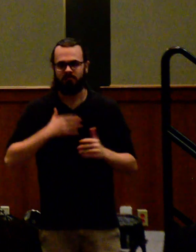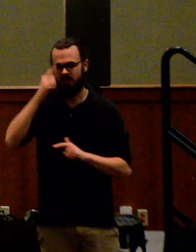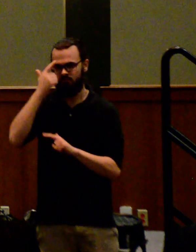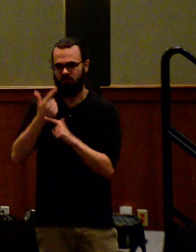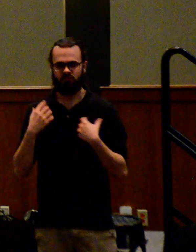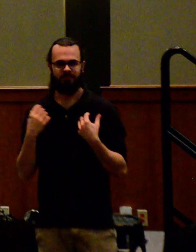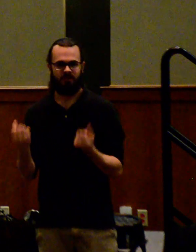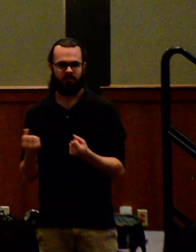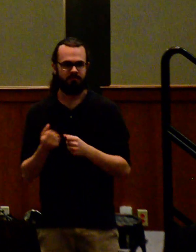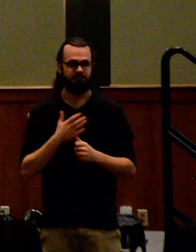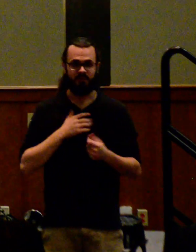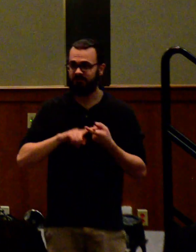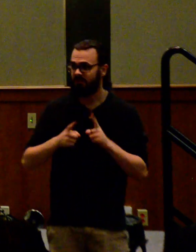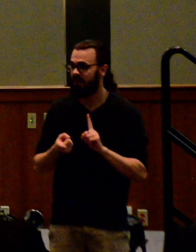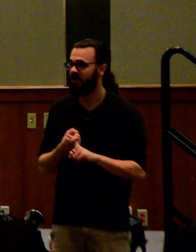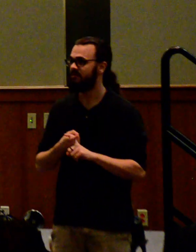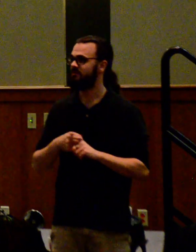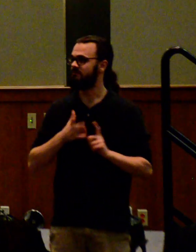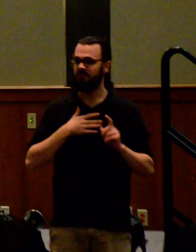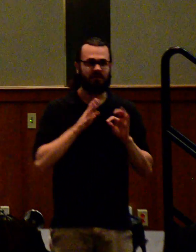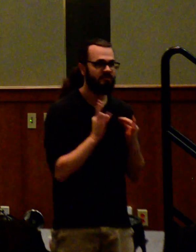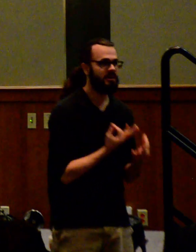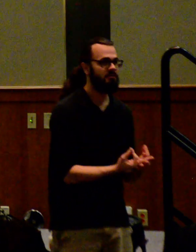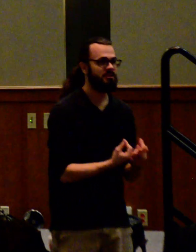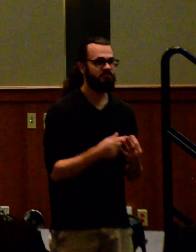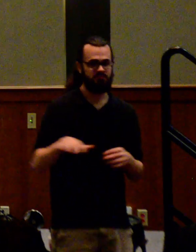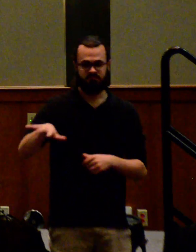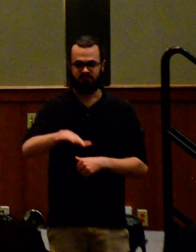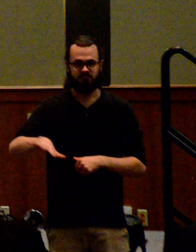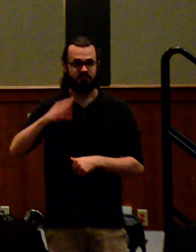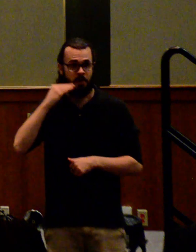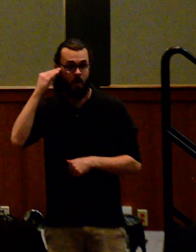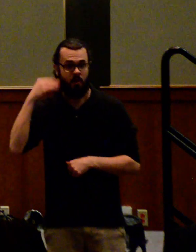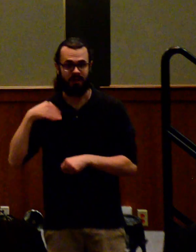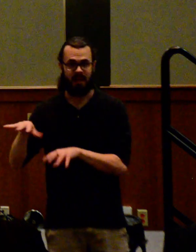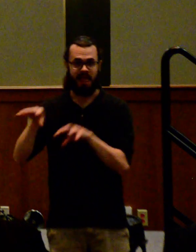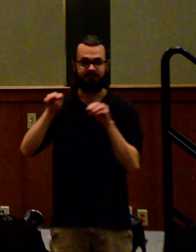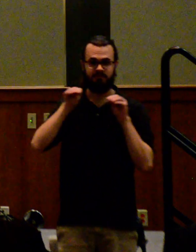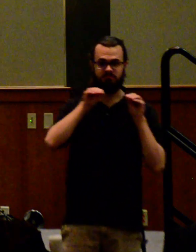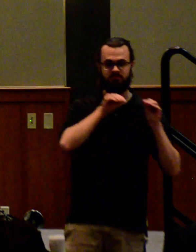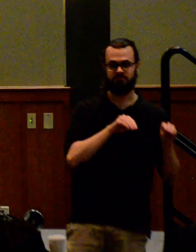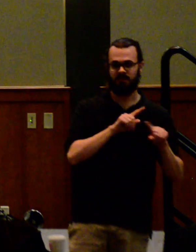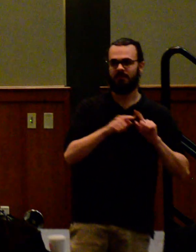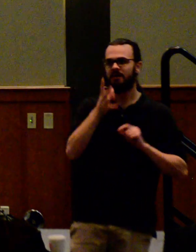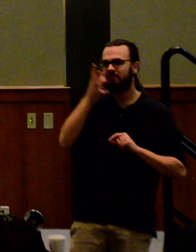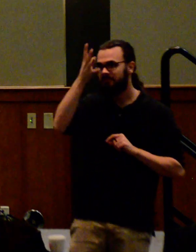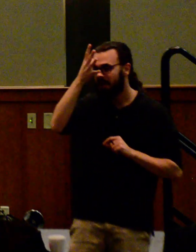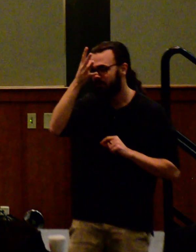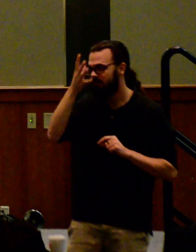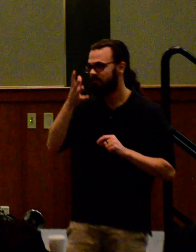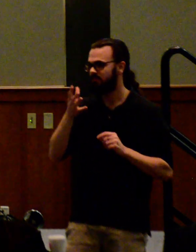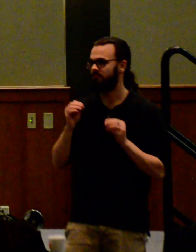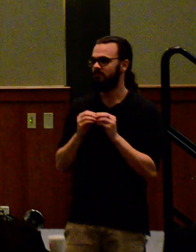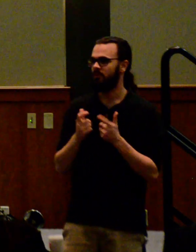friends and family behind, but my parents made a greater sacrifice. They went from being